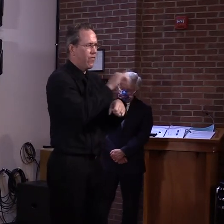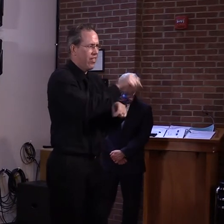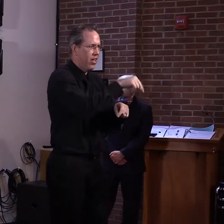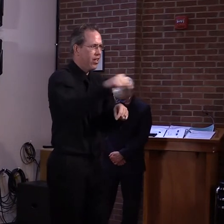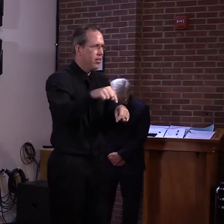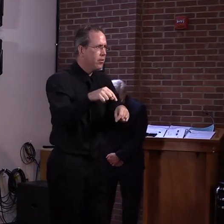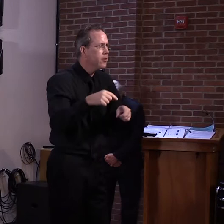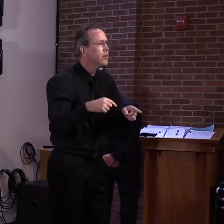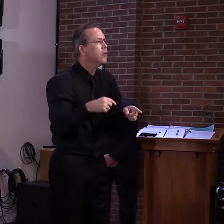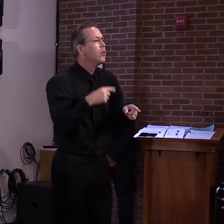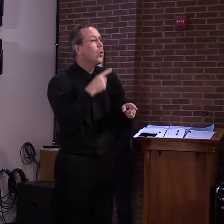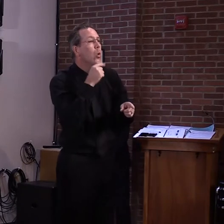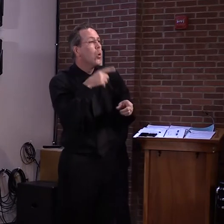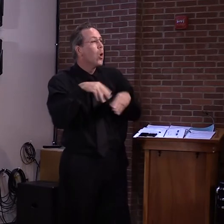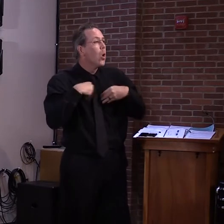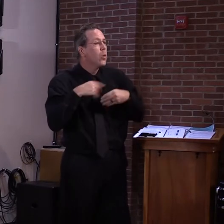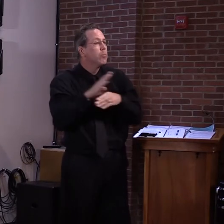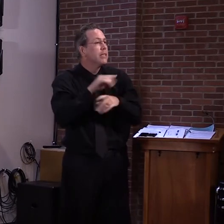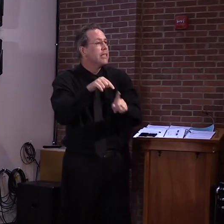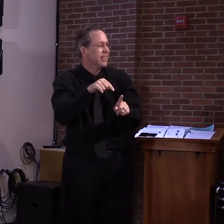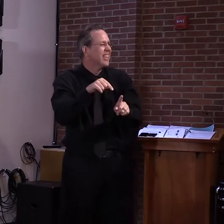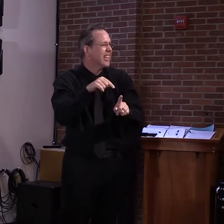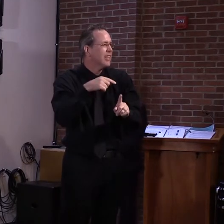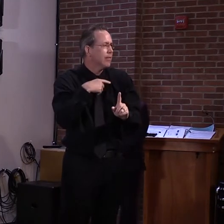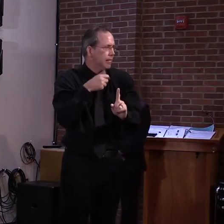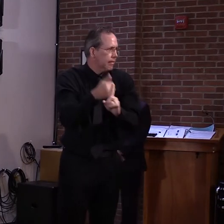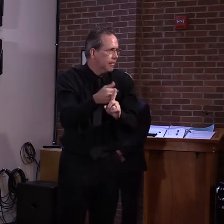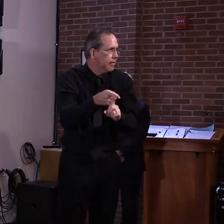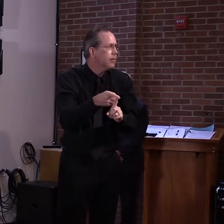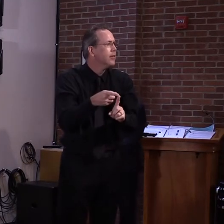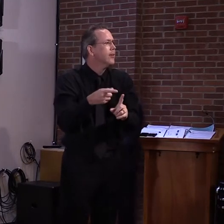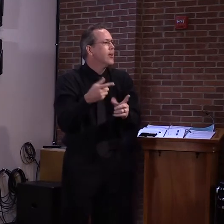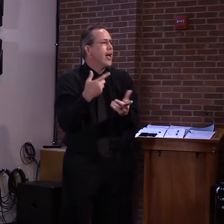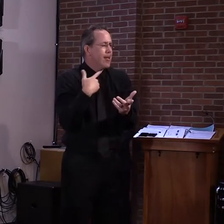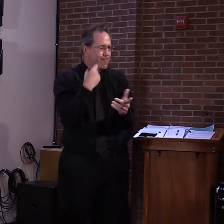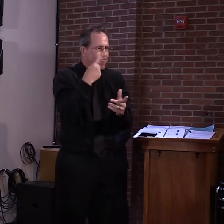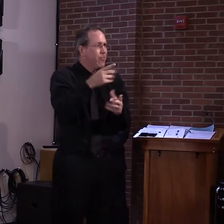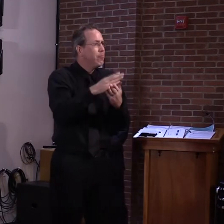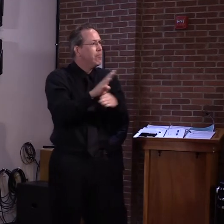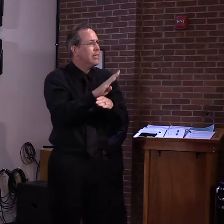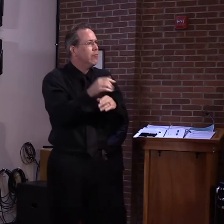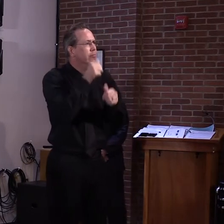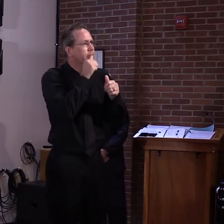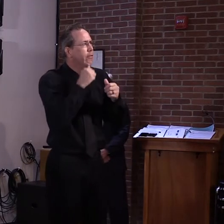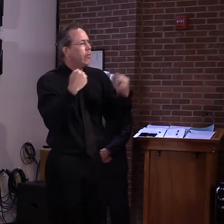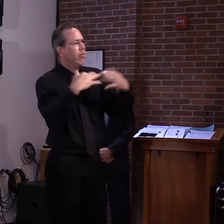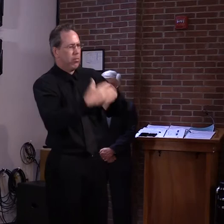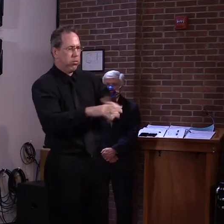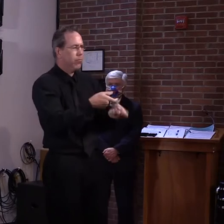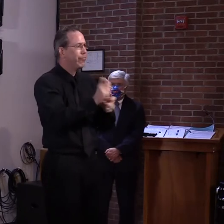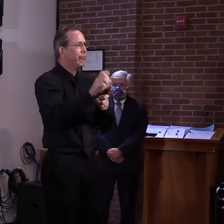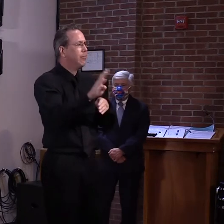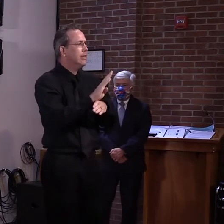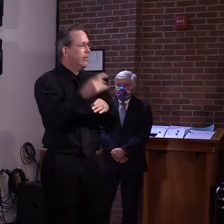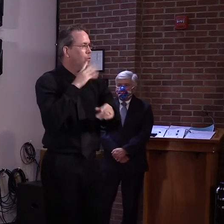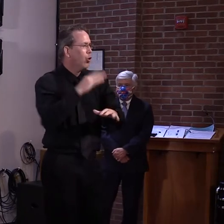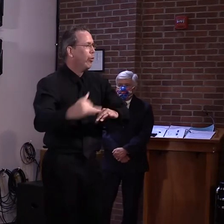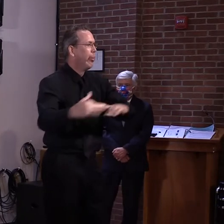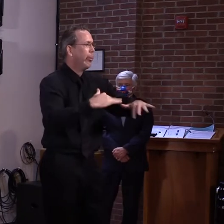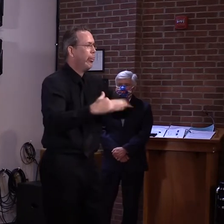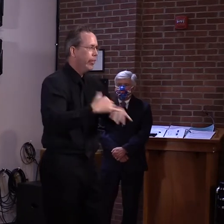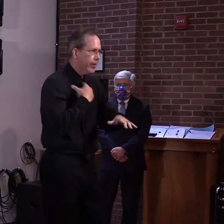business. We acknowledge that we have we're going to be utilizing some of the money that we have for